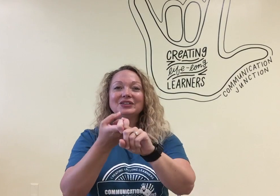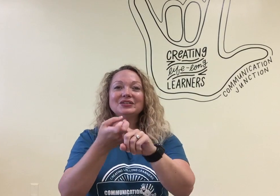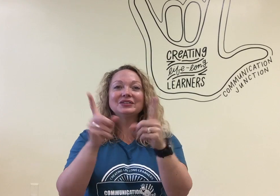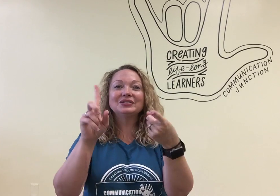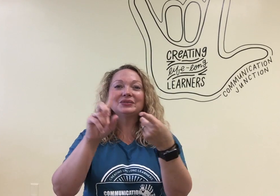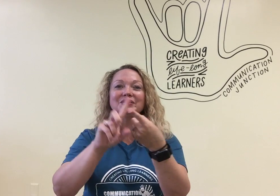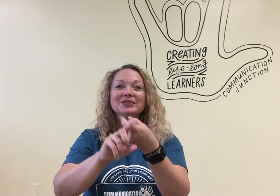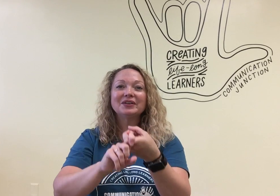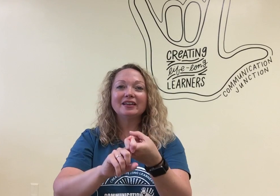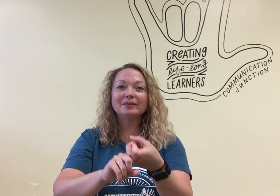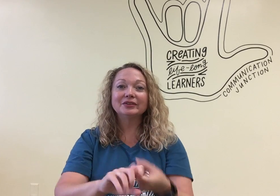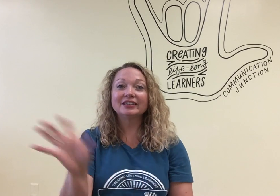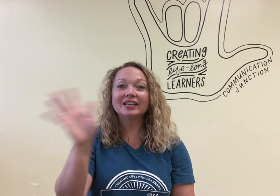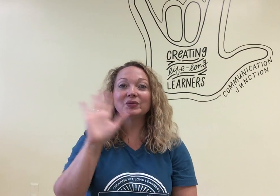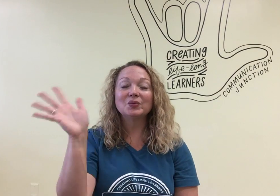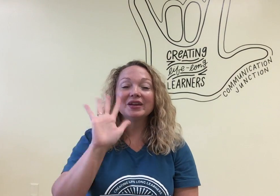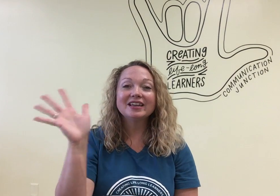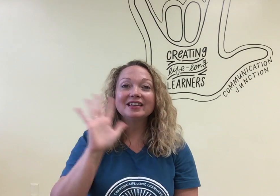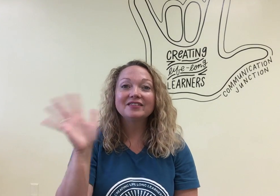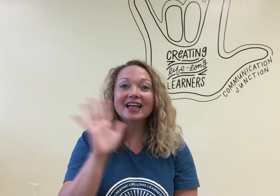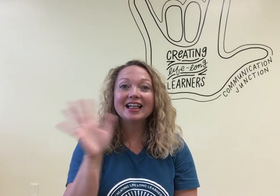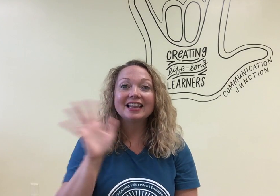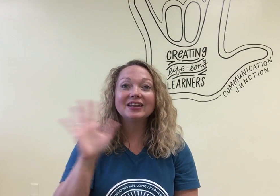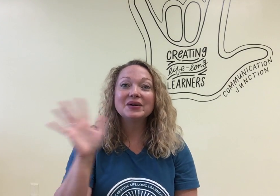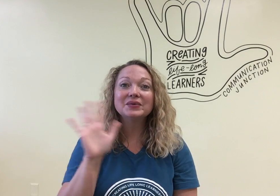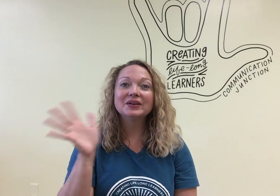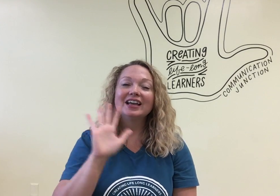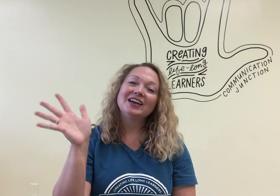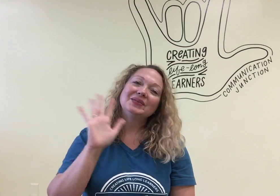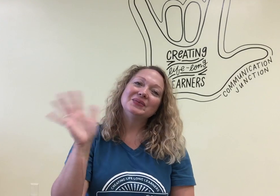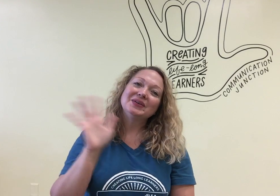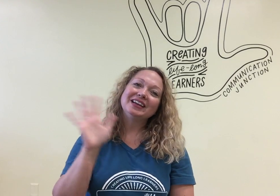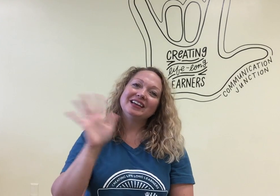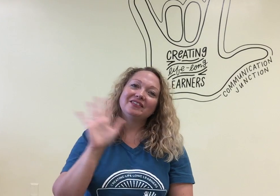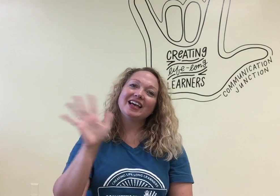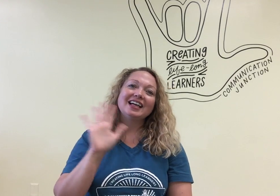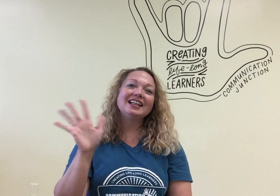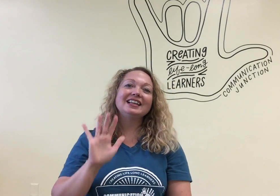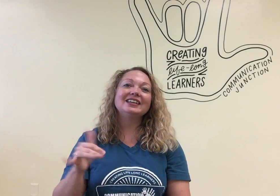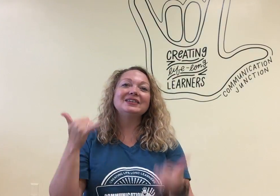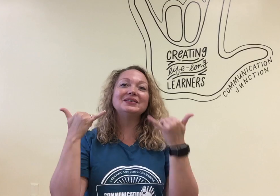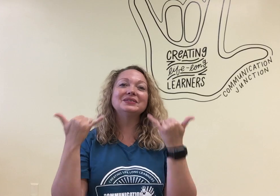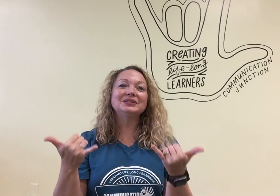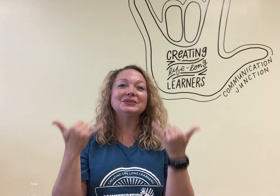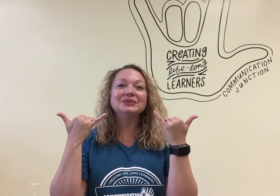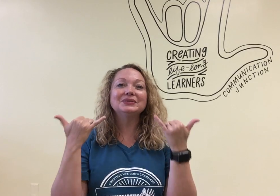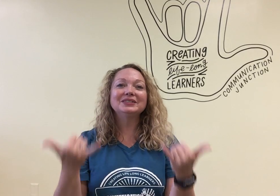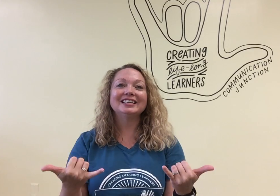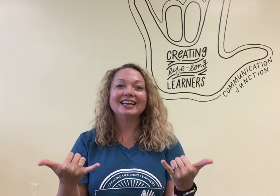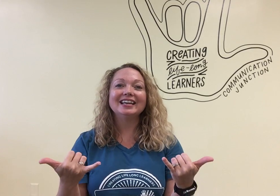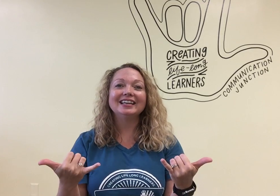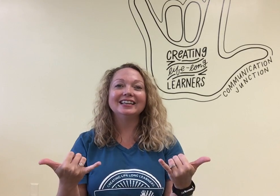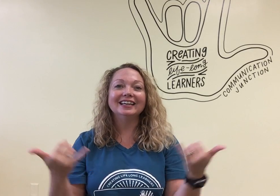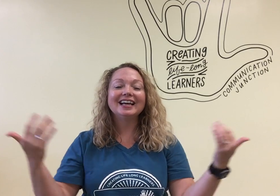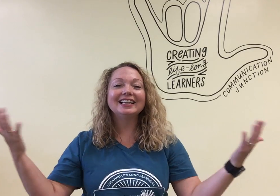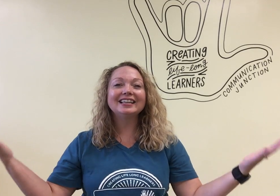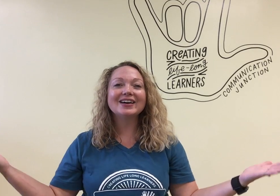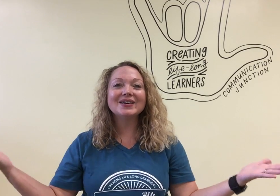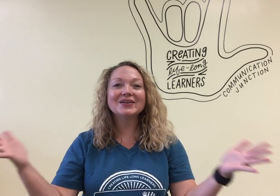Turn to your neighbors and wave hello. Wave hello today. Hello